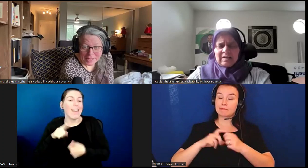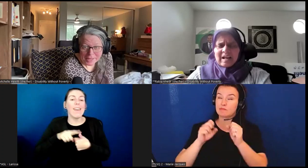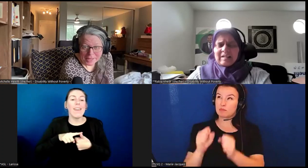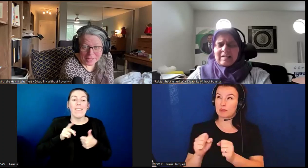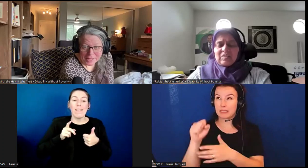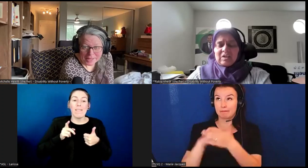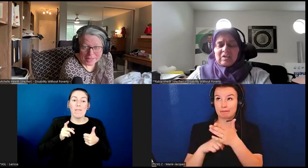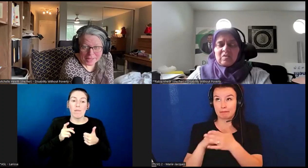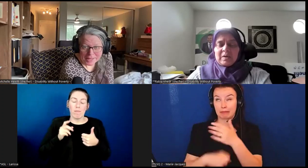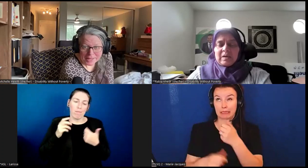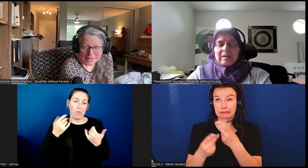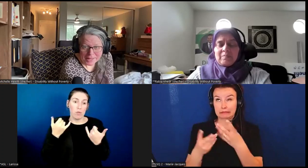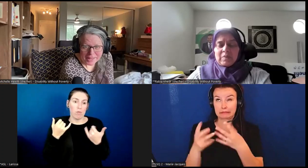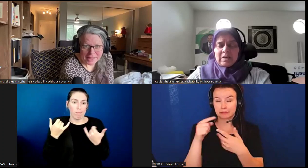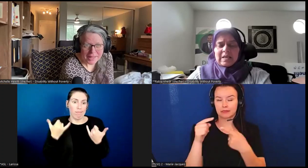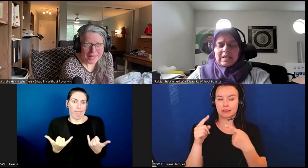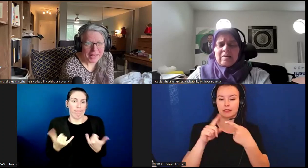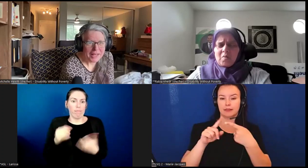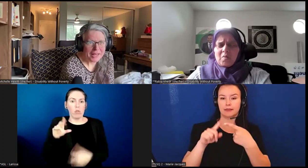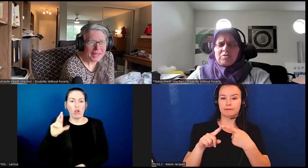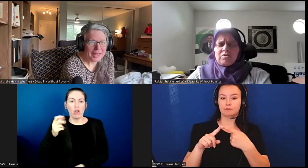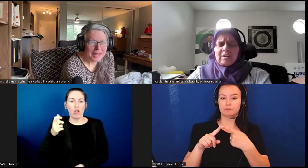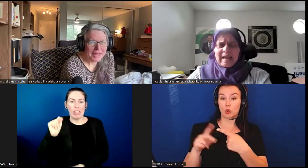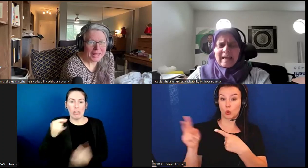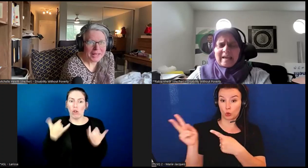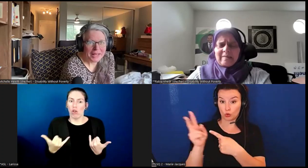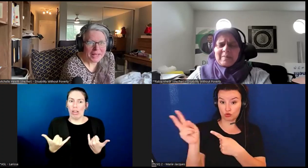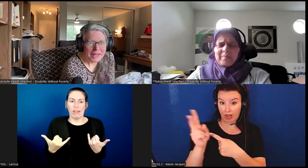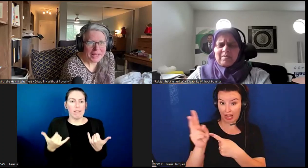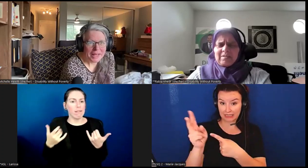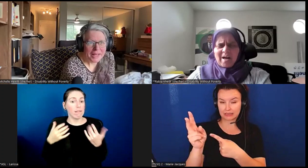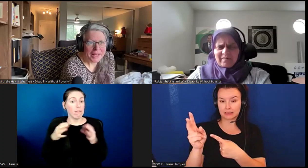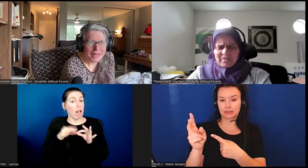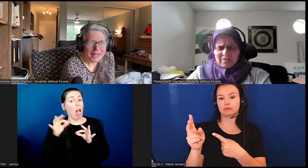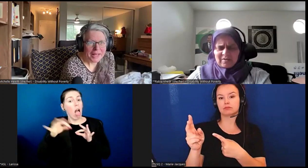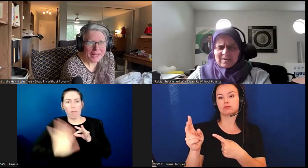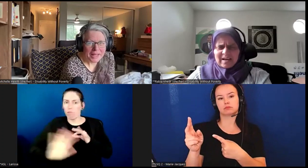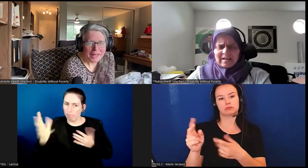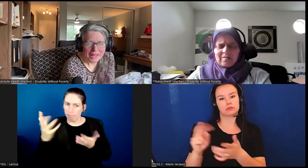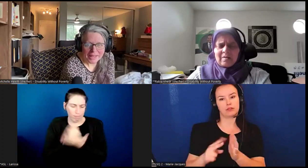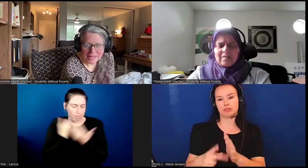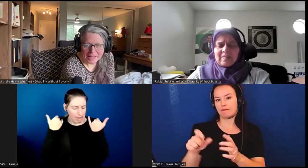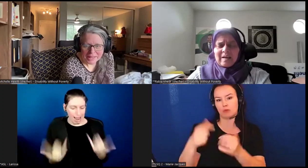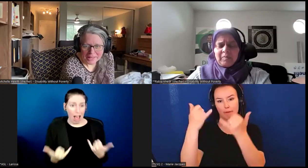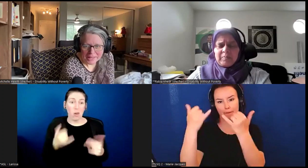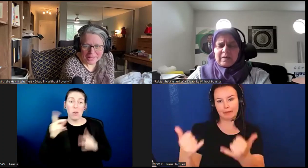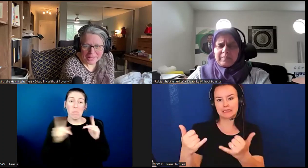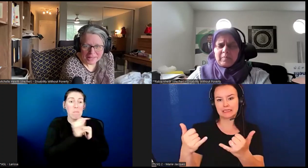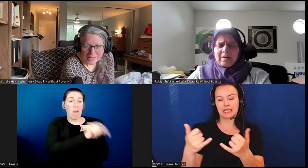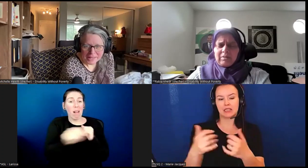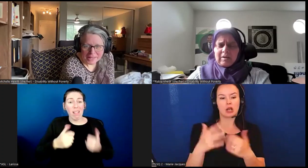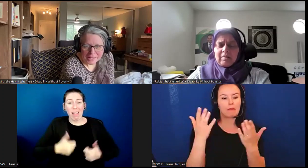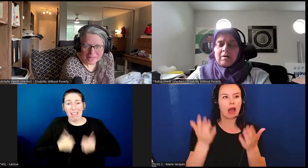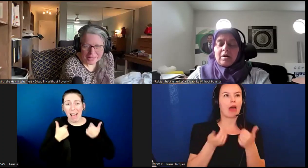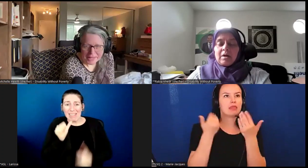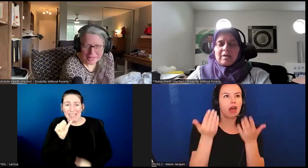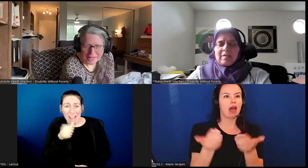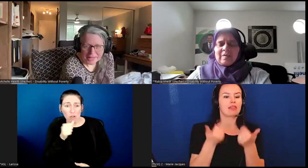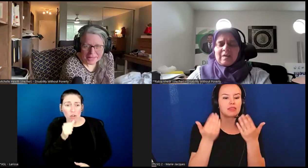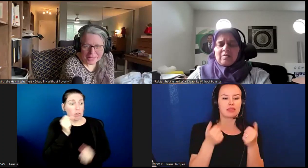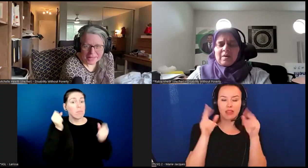Urgency, that this needs to be immediate, no more delay. People's lives are at stake. There are disabled people out